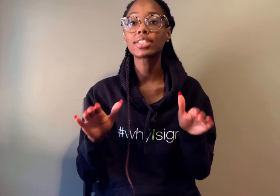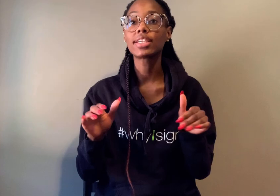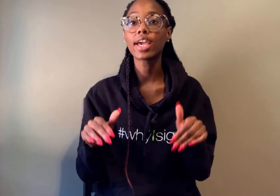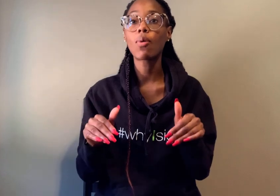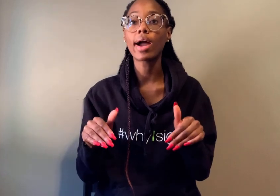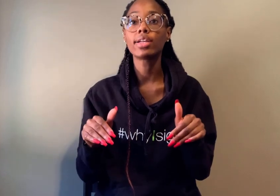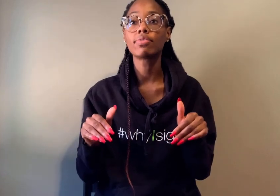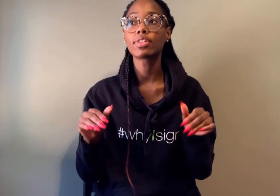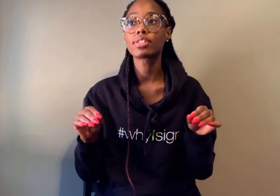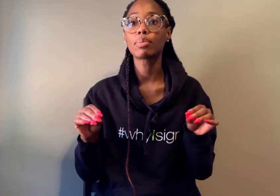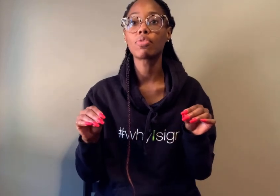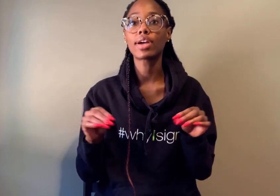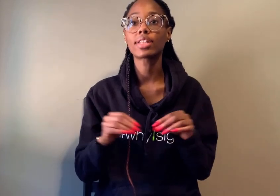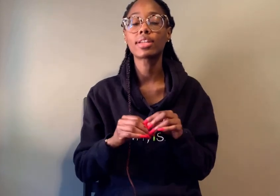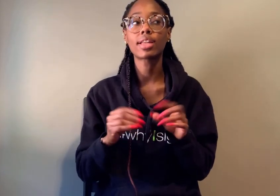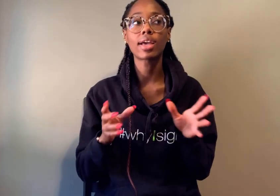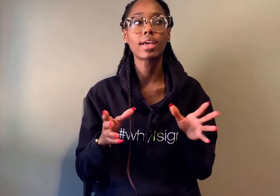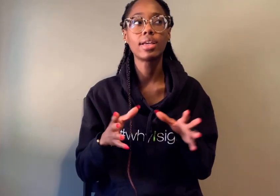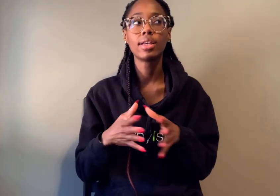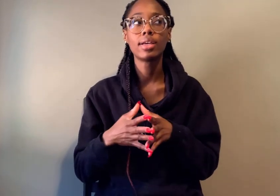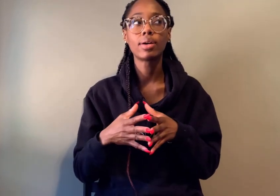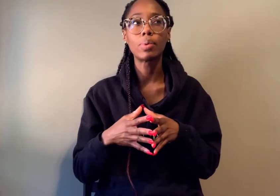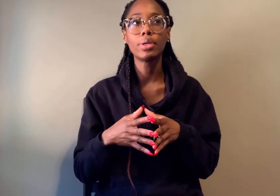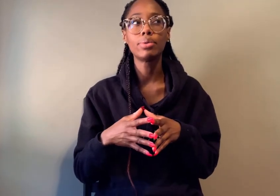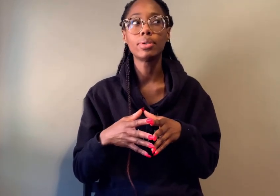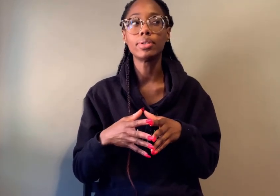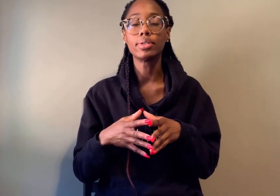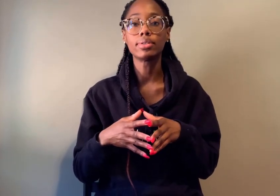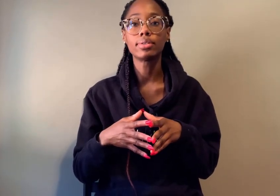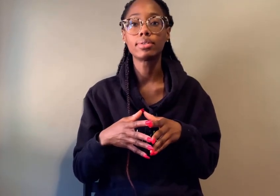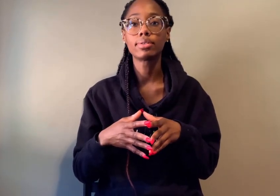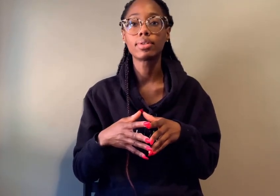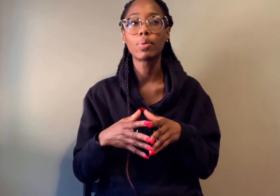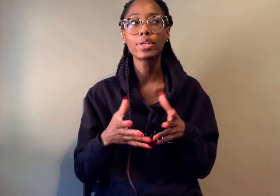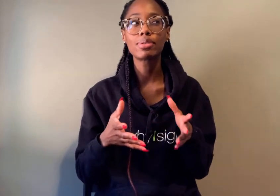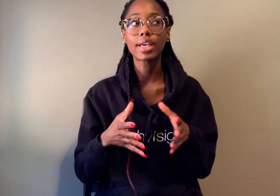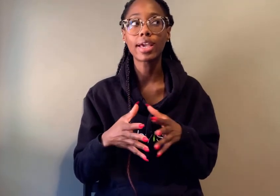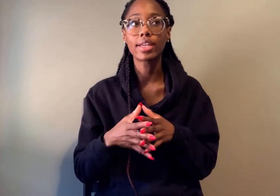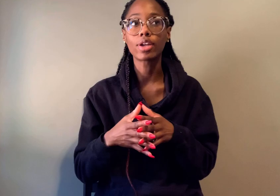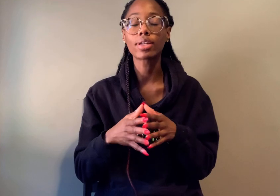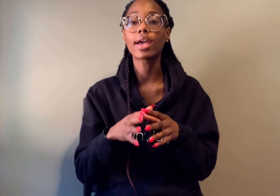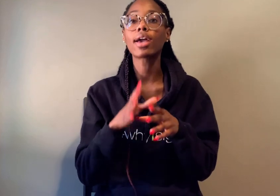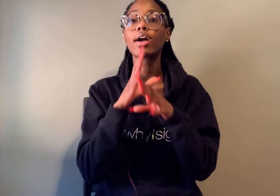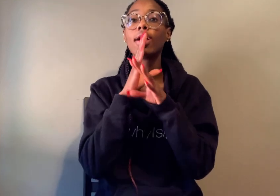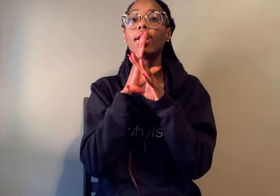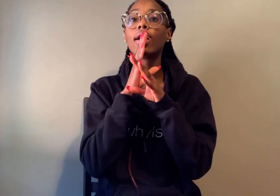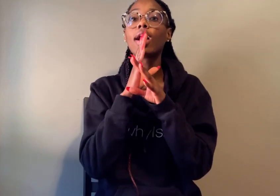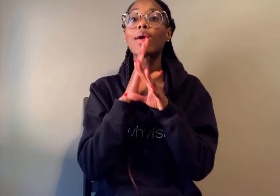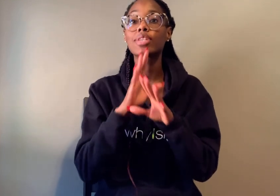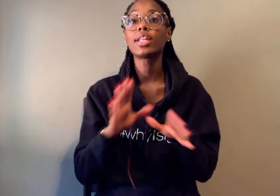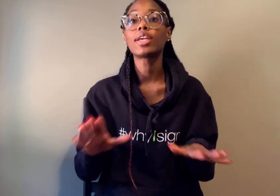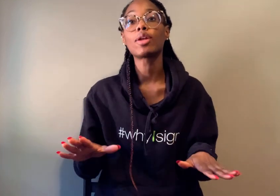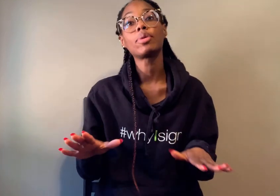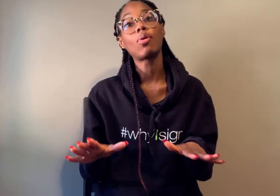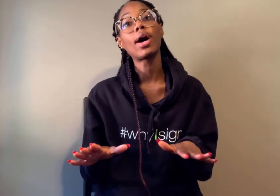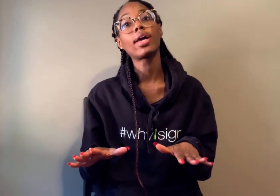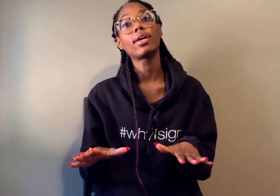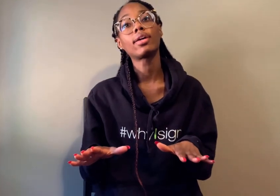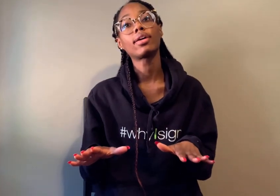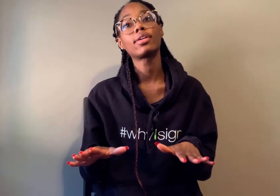get quiet for the simple fact that they're like, what are you doing? What are you saying? And you're like, I'm telling y'all to be quiet. Because then